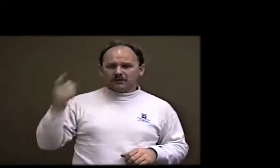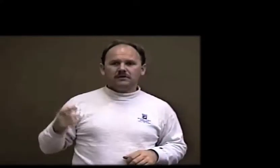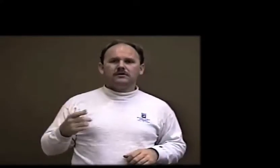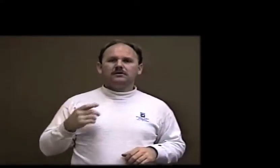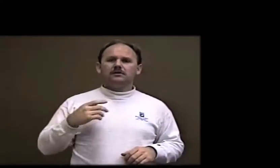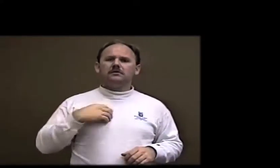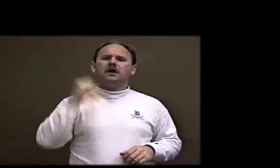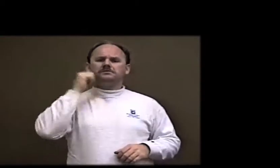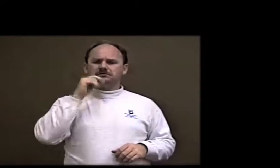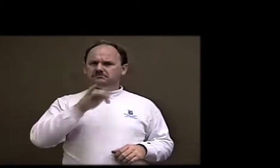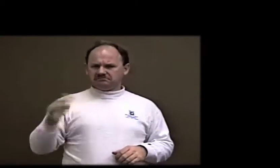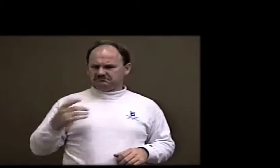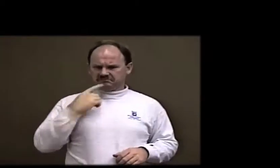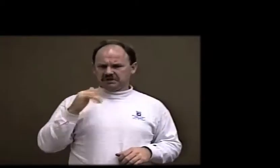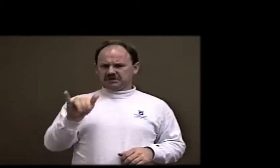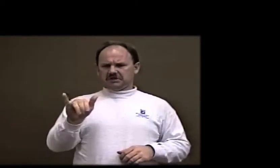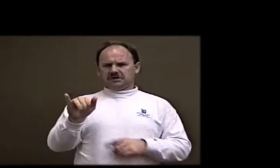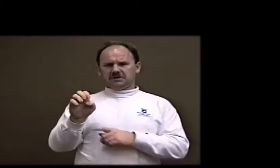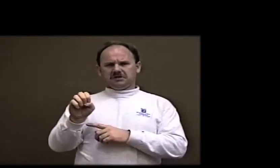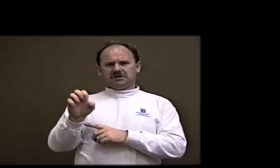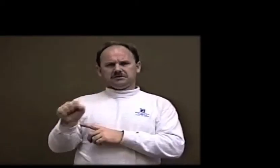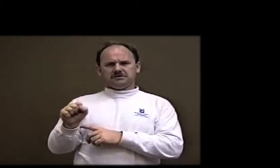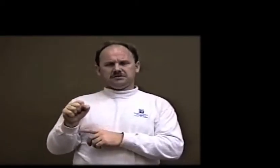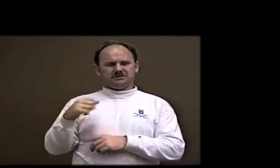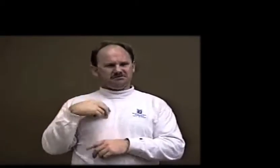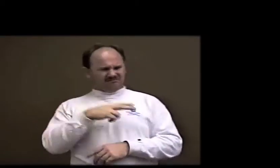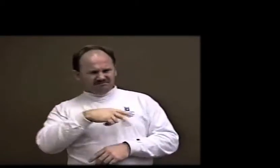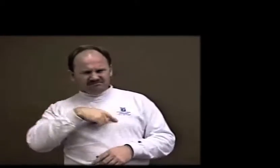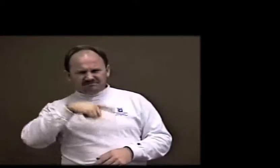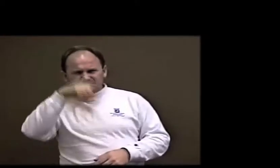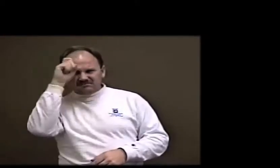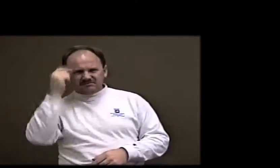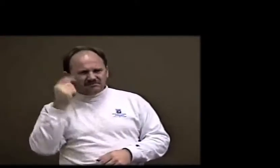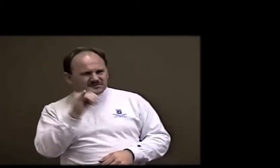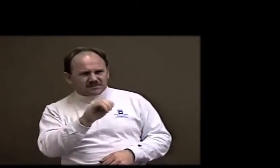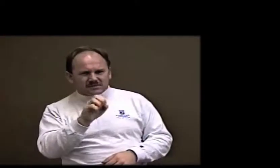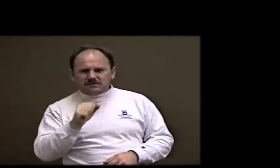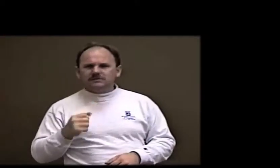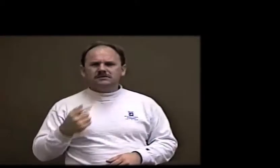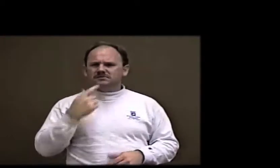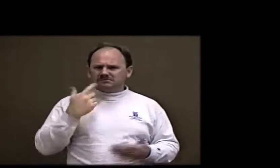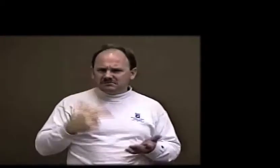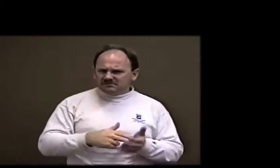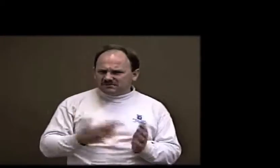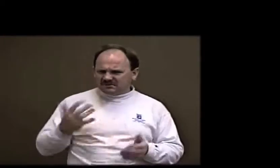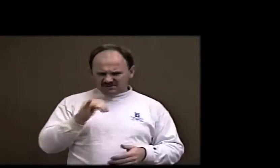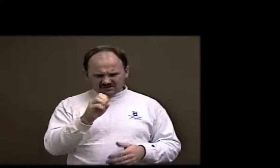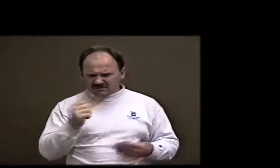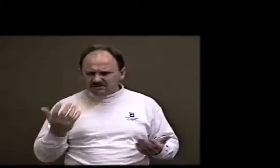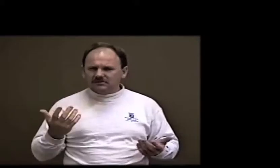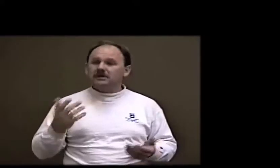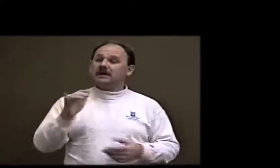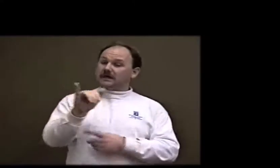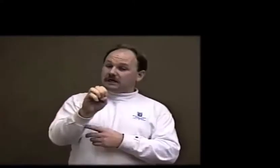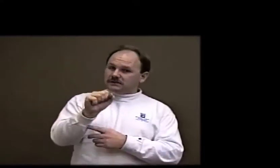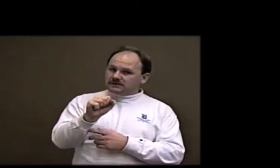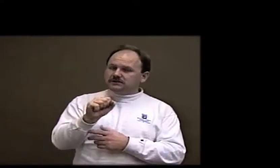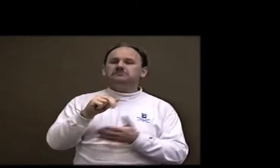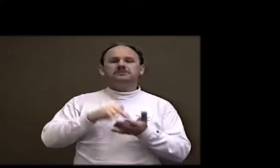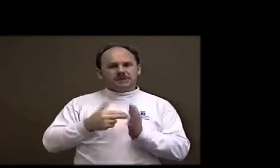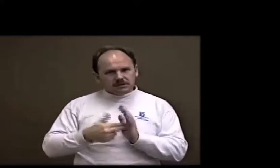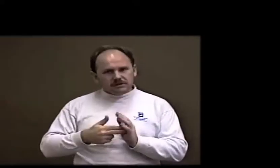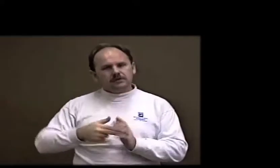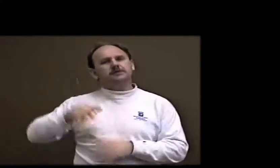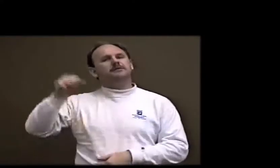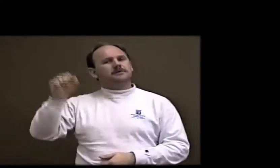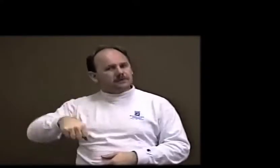asked what Y-E-S meant. She signed back that Y-E-S meant yes. To check, I continued